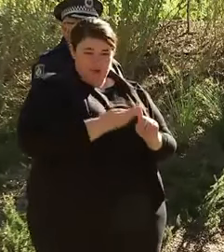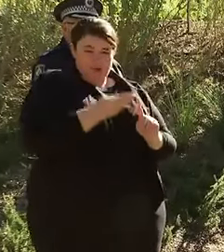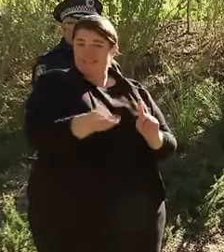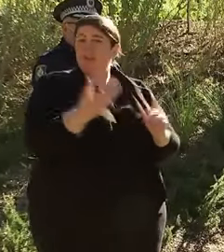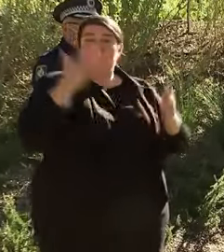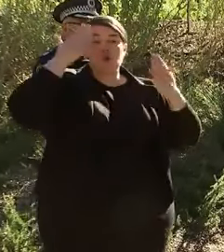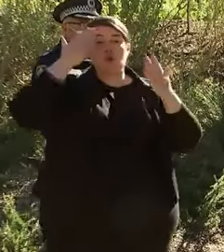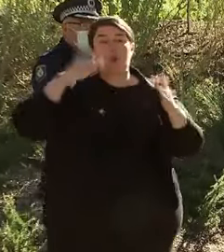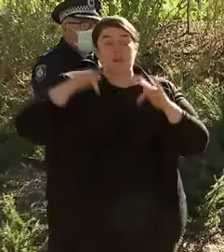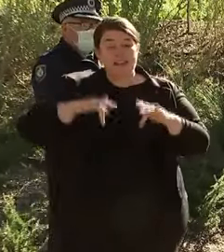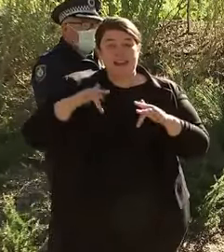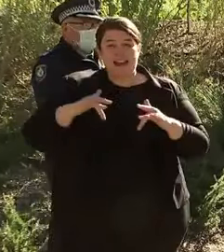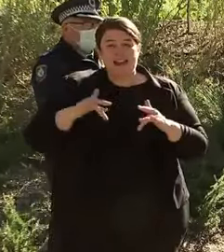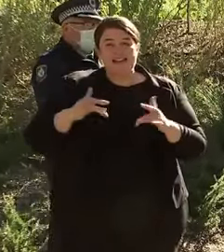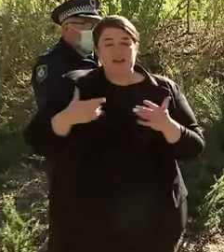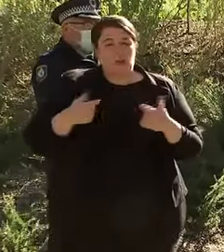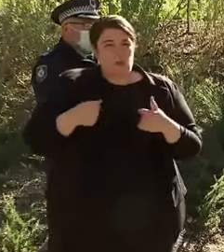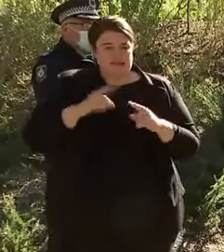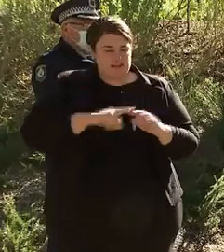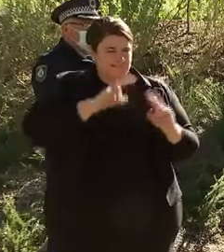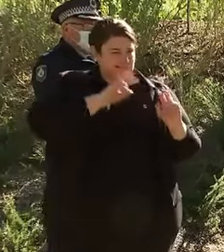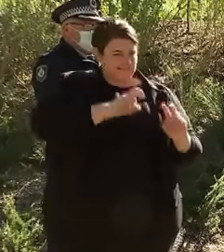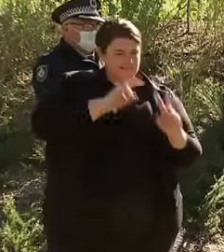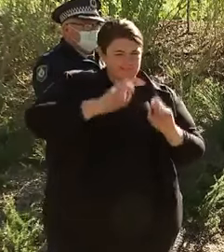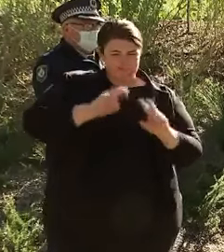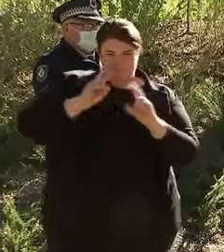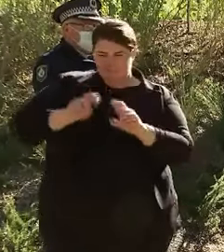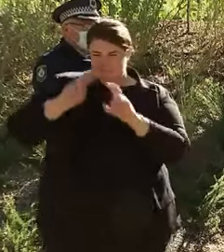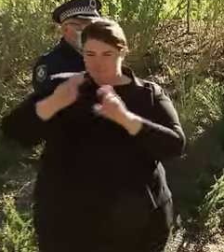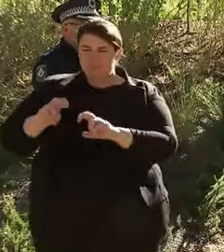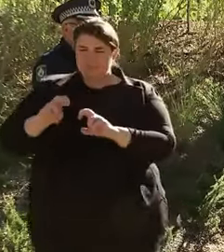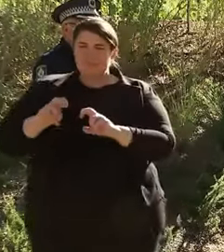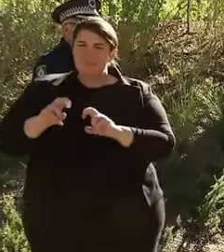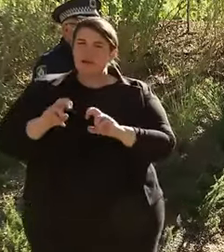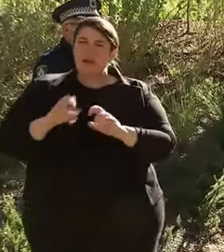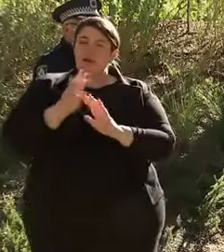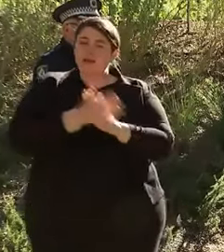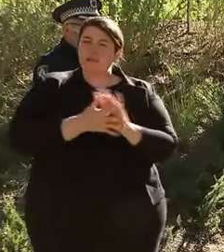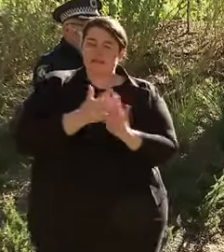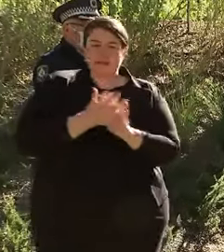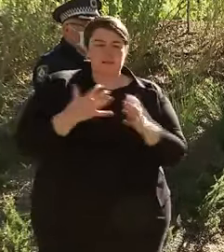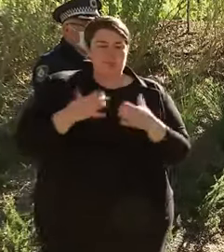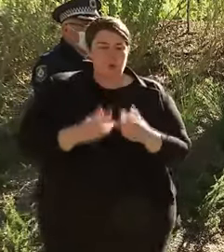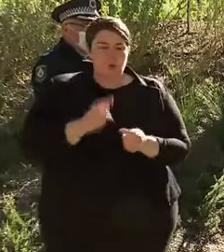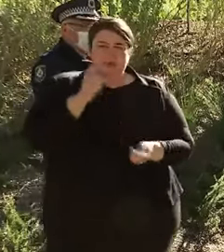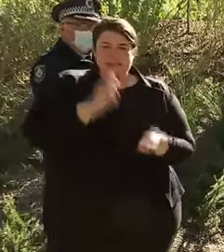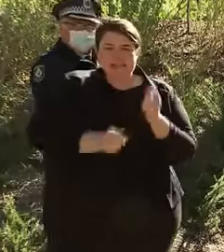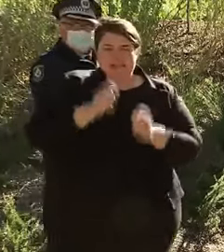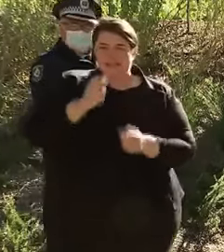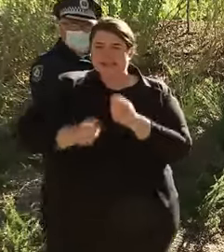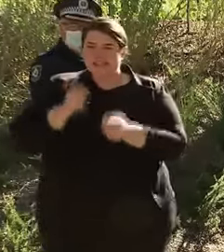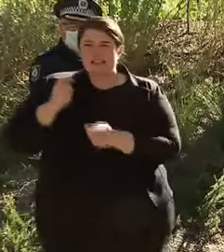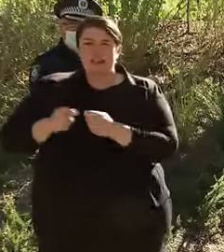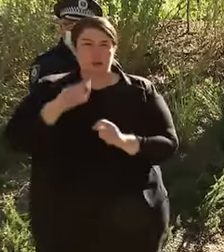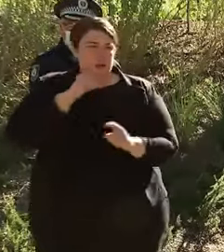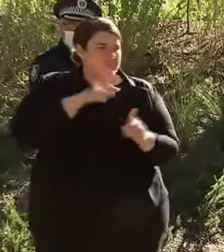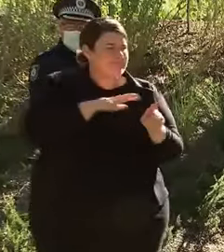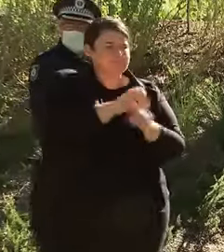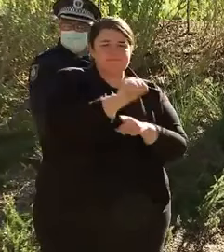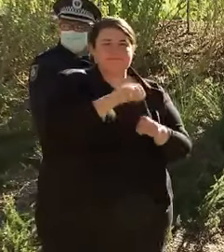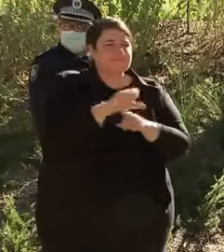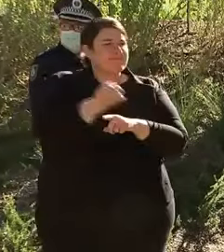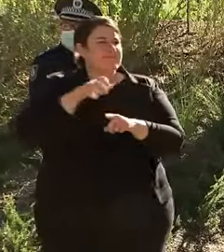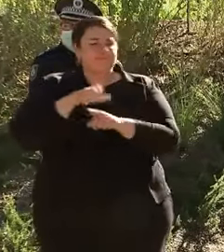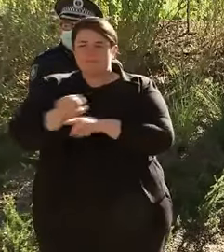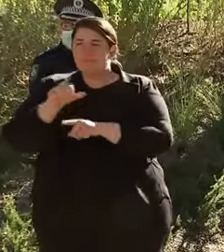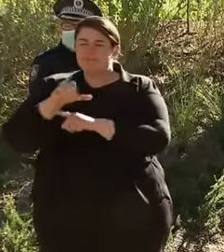is probably a missing link out there, but what we're hoping is that the high rates of testing around them will have detected any undetected chains